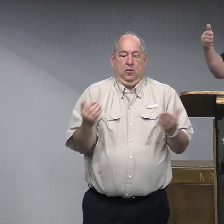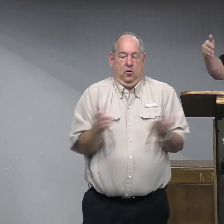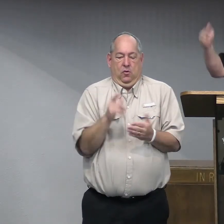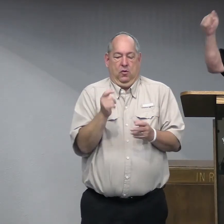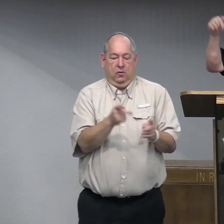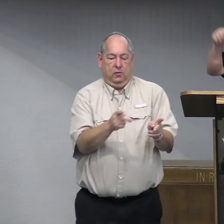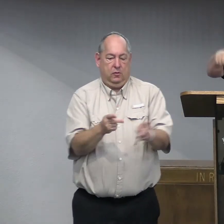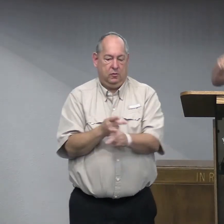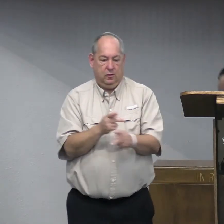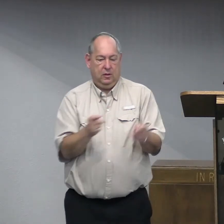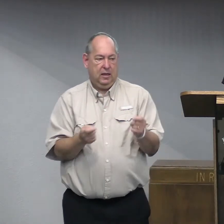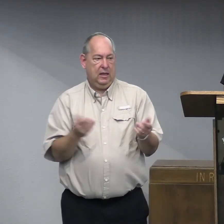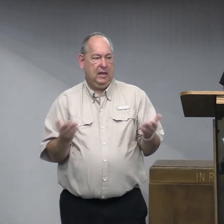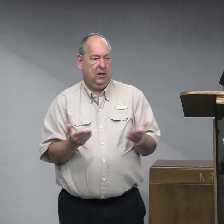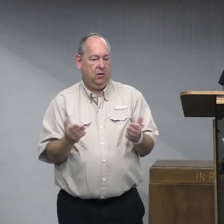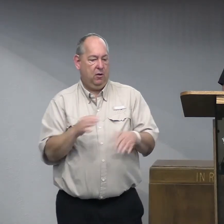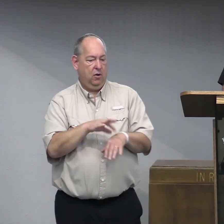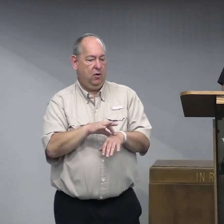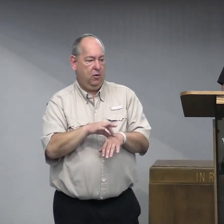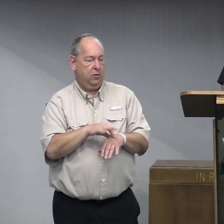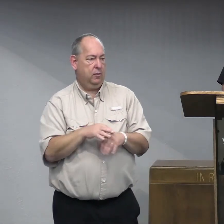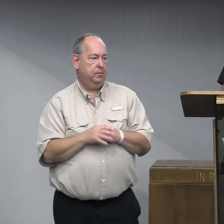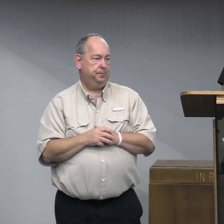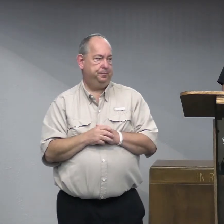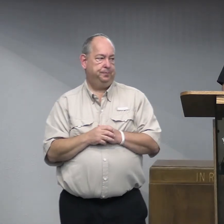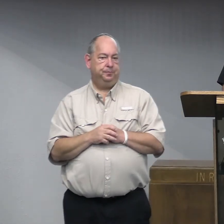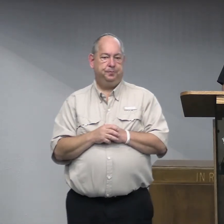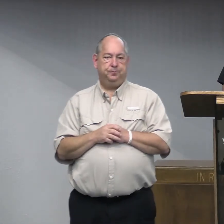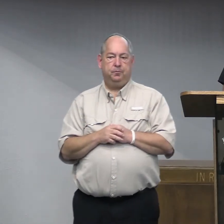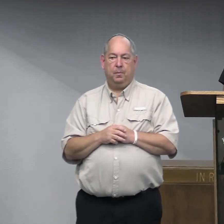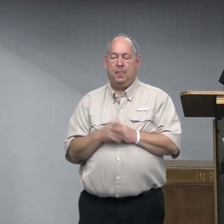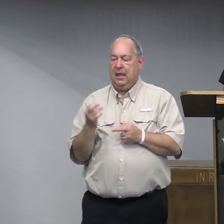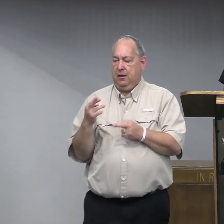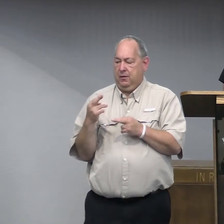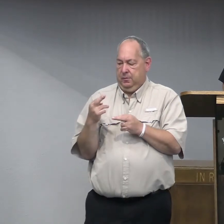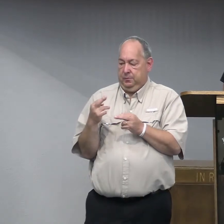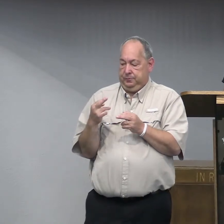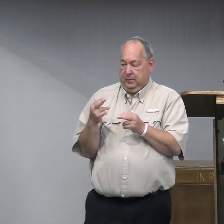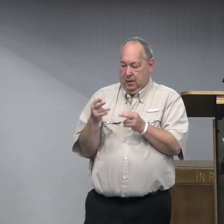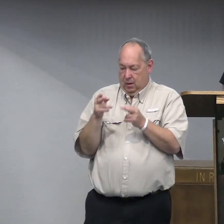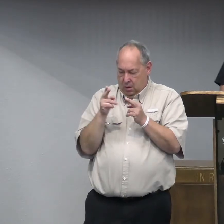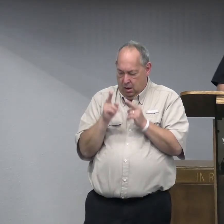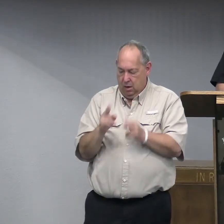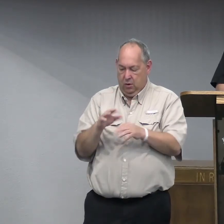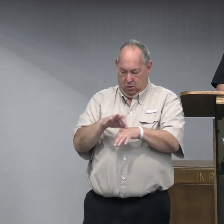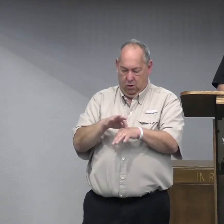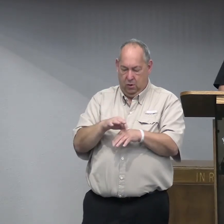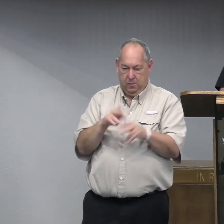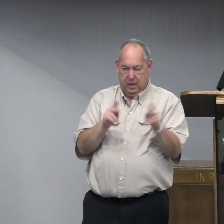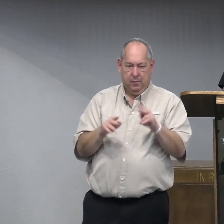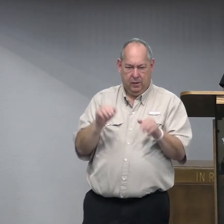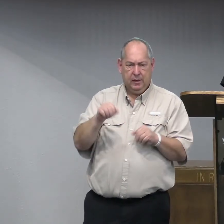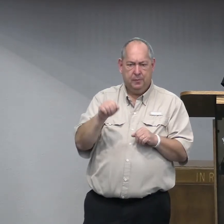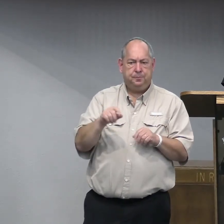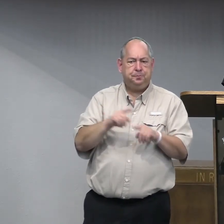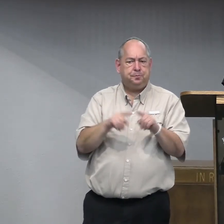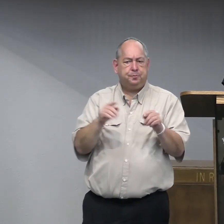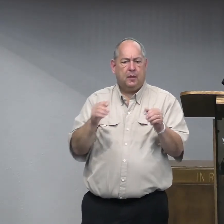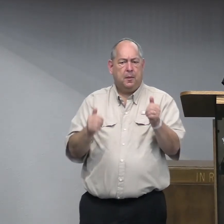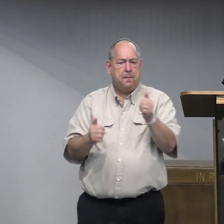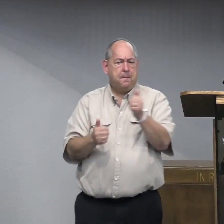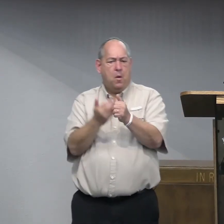in charge of him here earthly. He respected his earthly masters as well, but his main